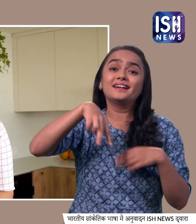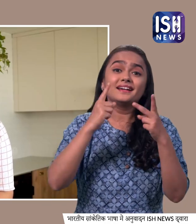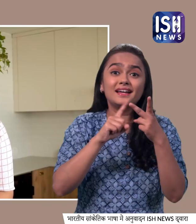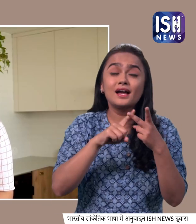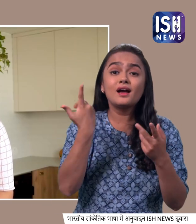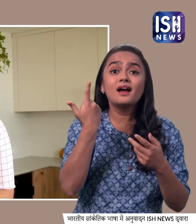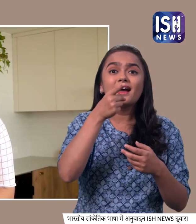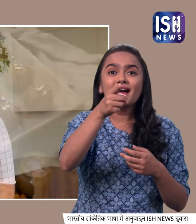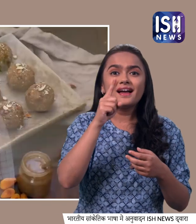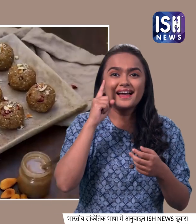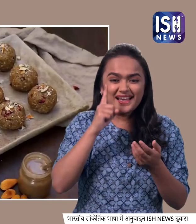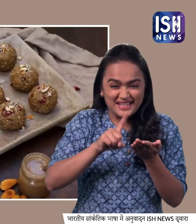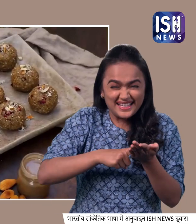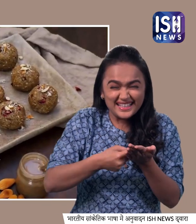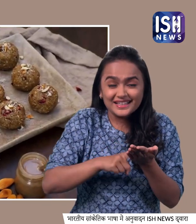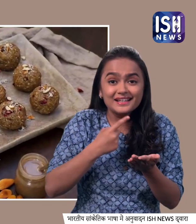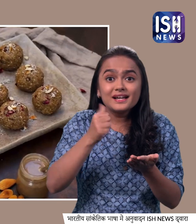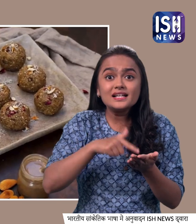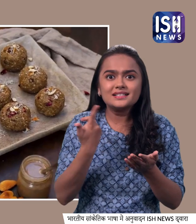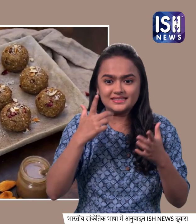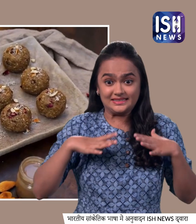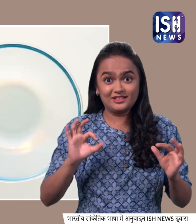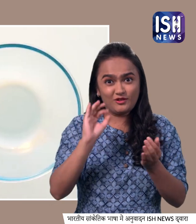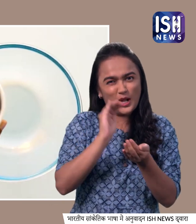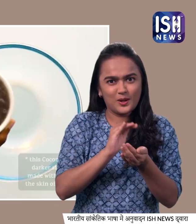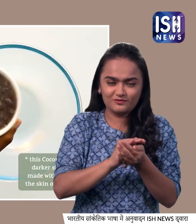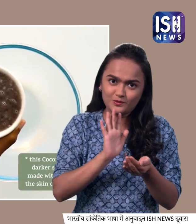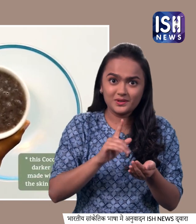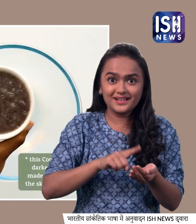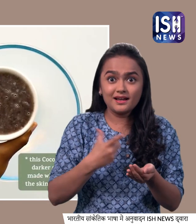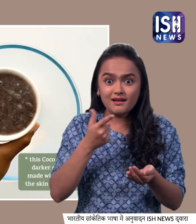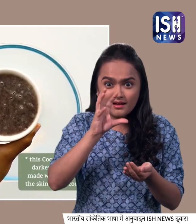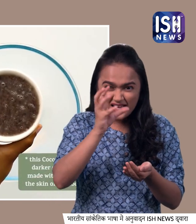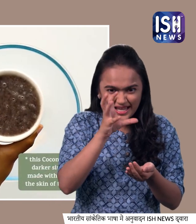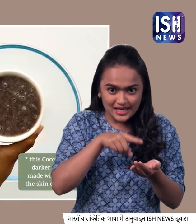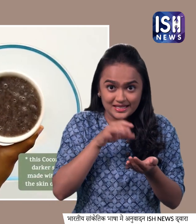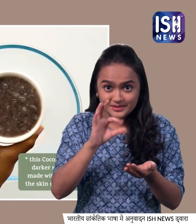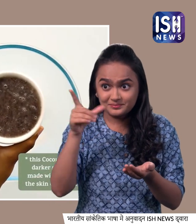is sattvic laddu. much butter is in one bowl.